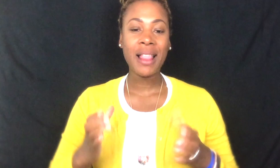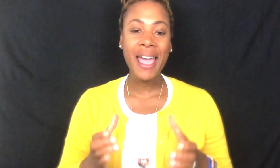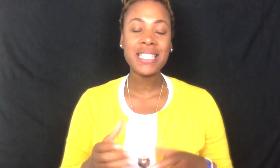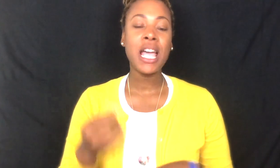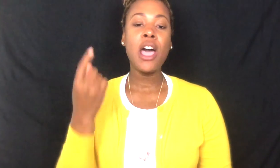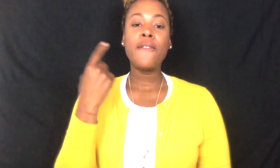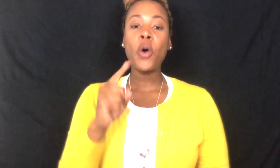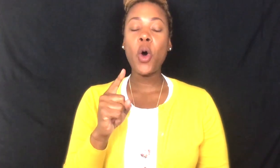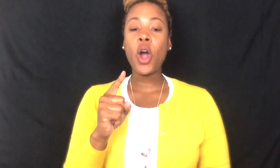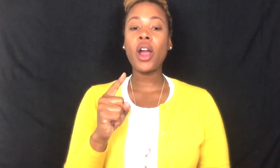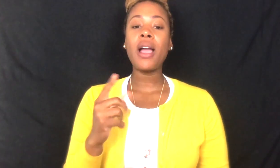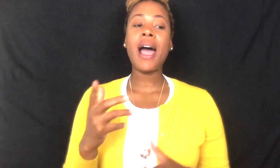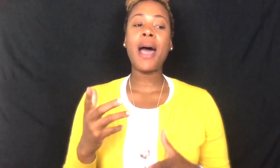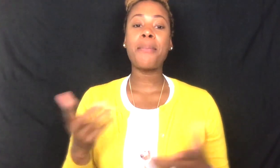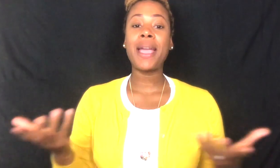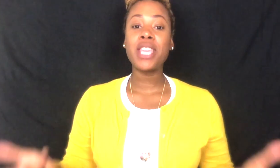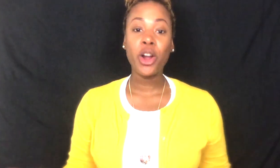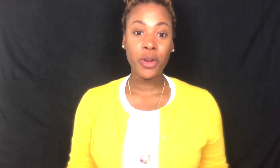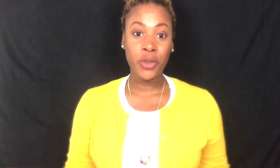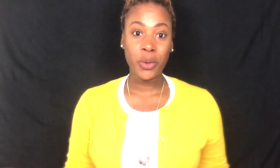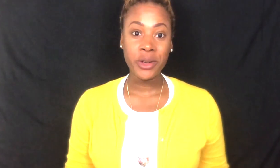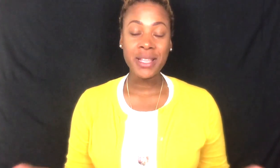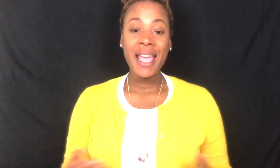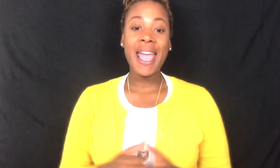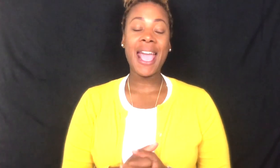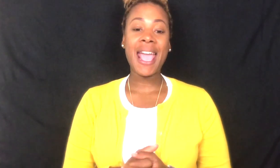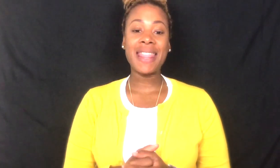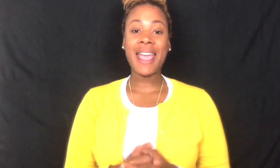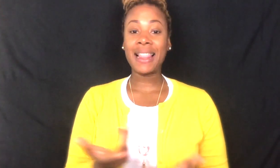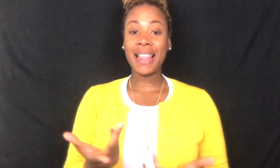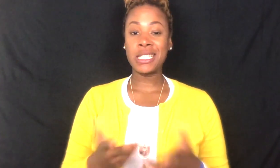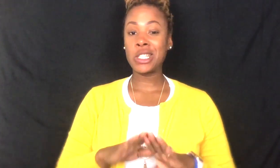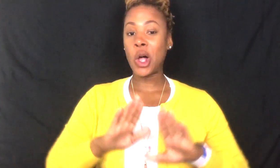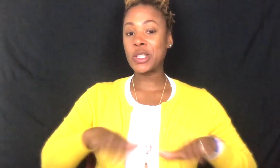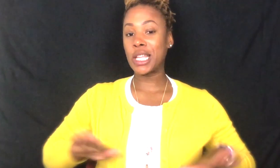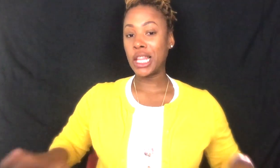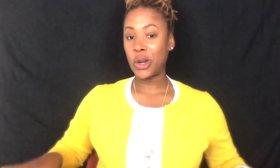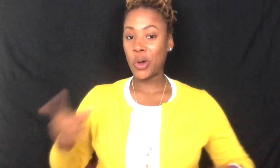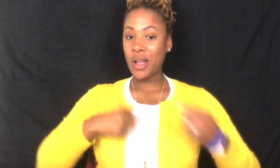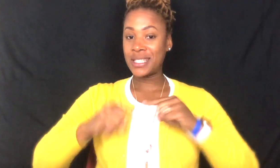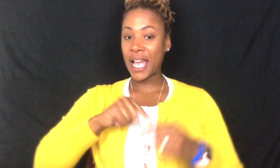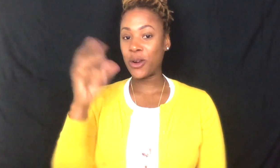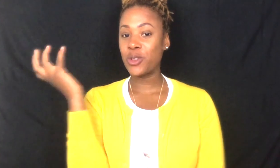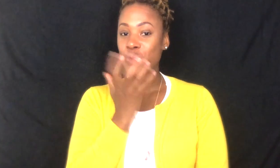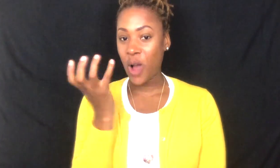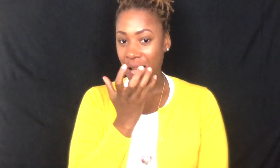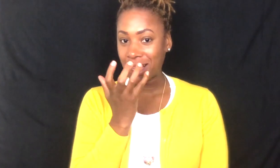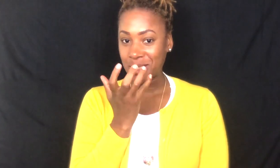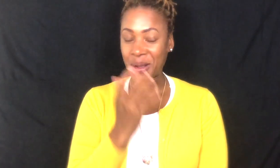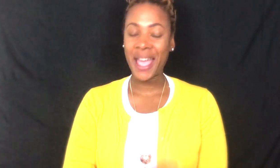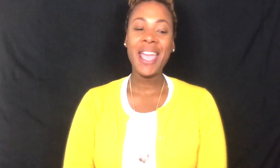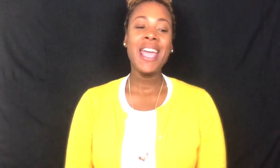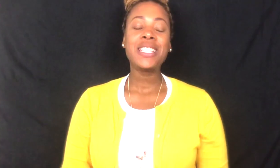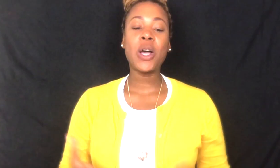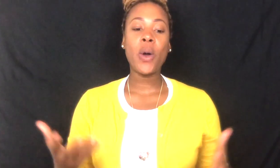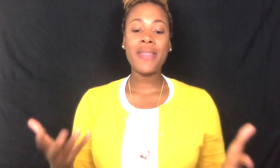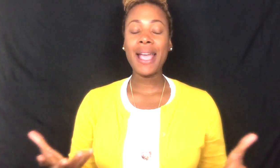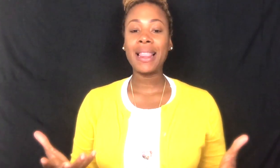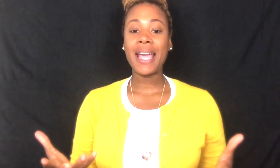class for my younger viewers, and that class is called LittleSignersROCK. Okay, so in that class